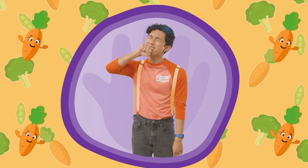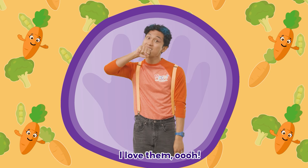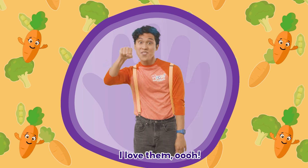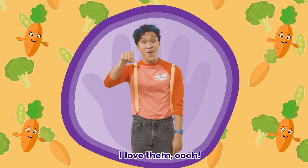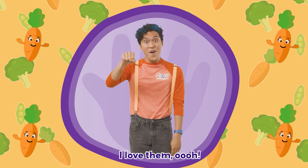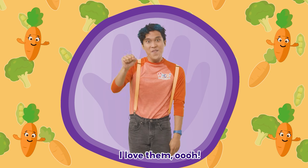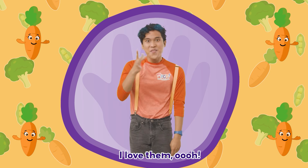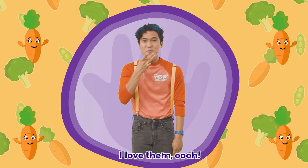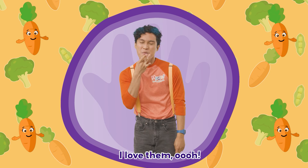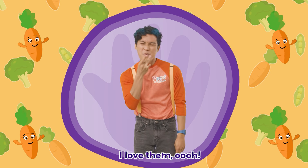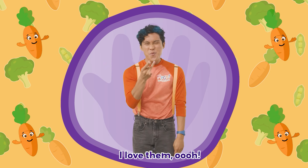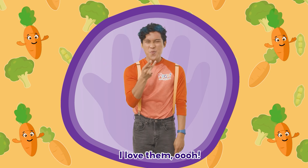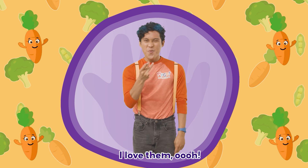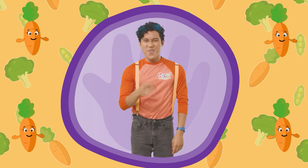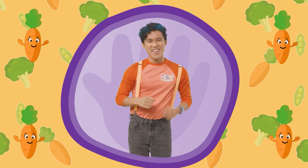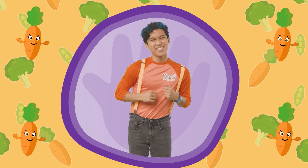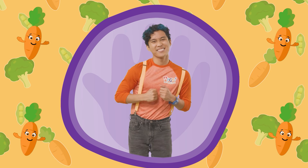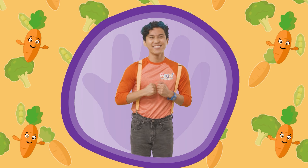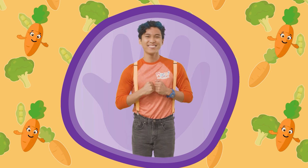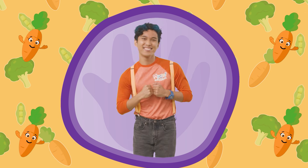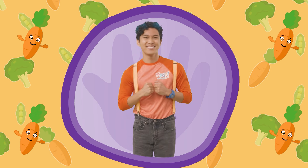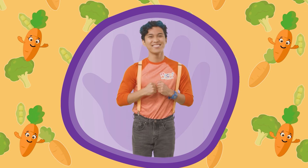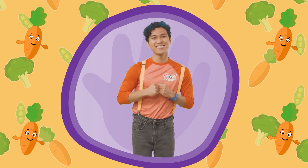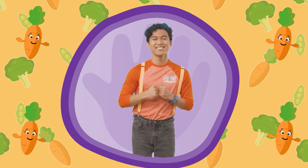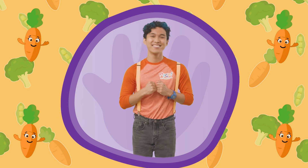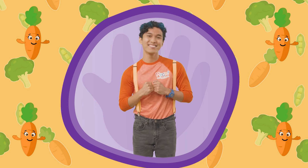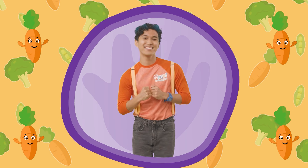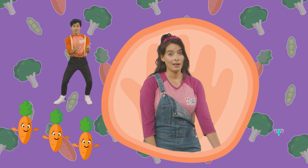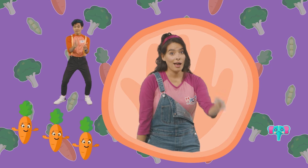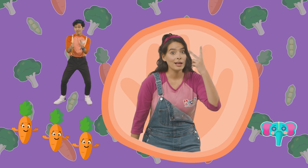yay, I love them. Ooh.